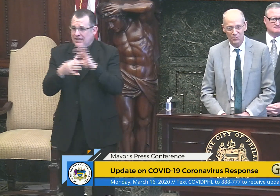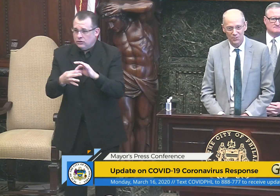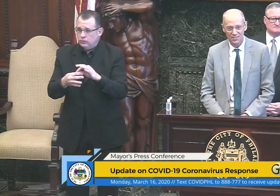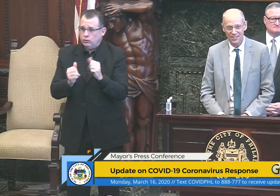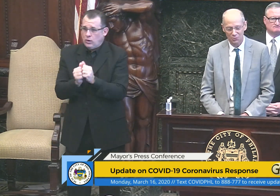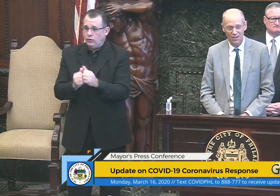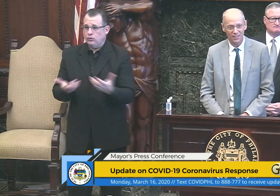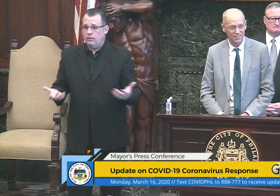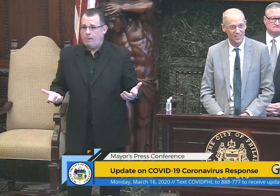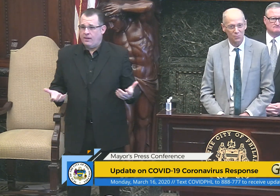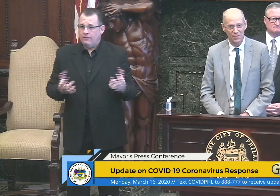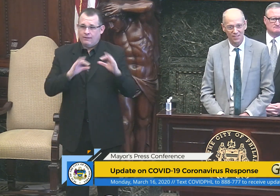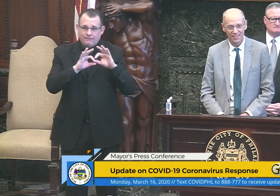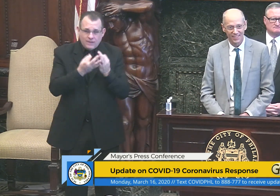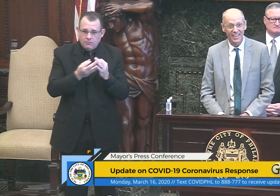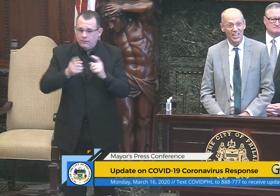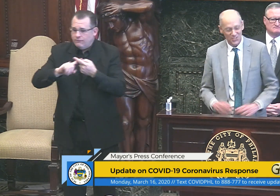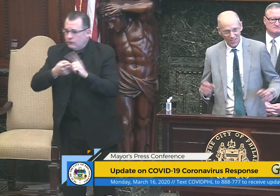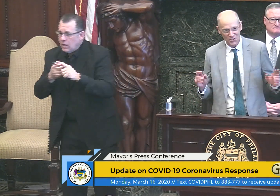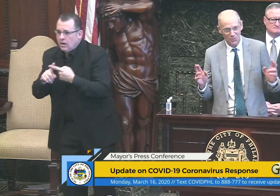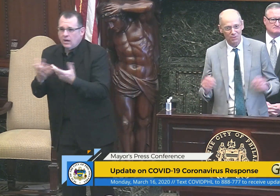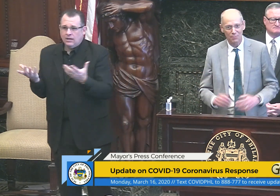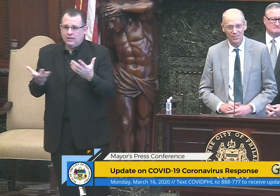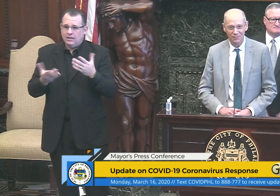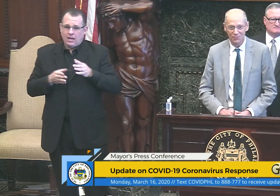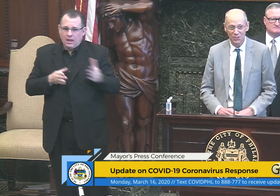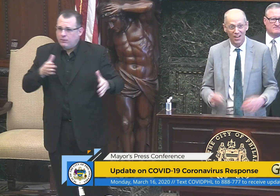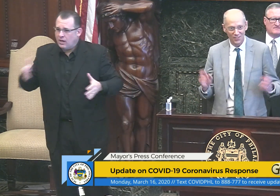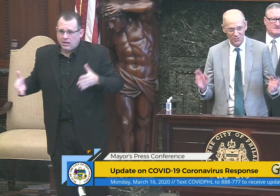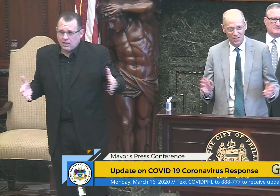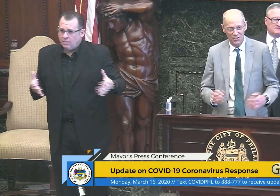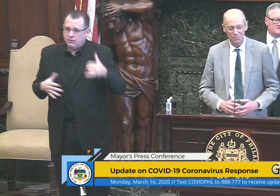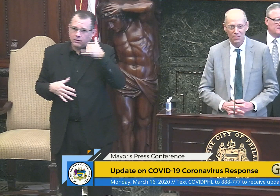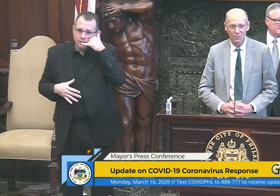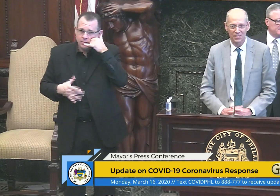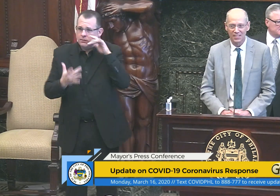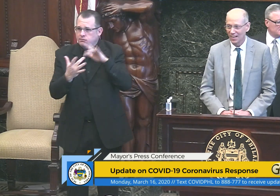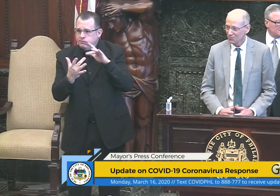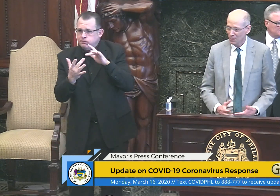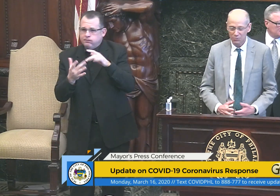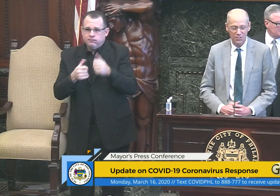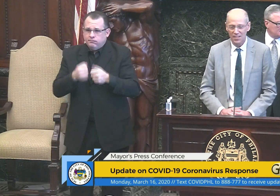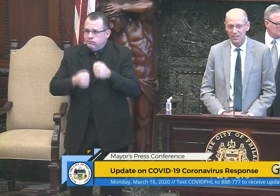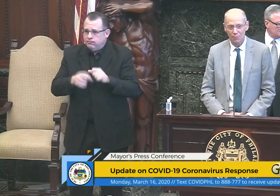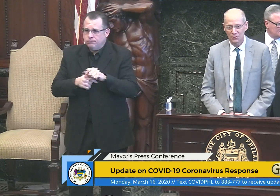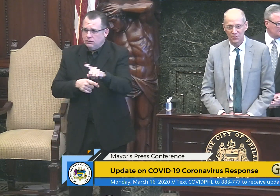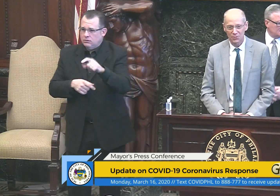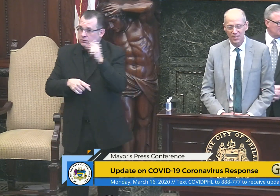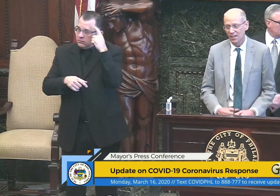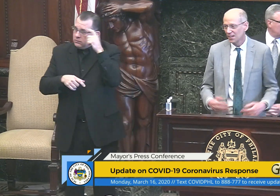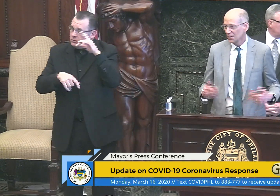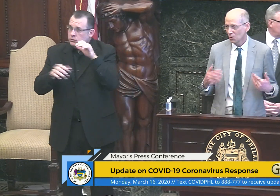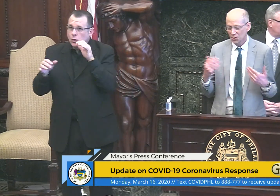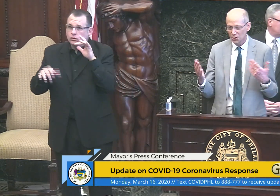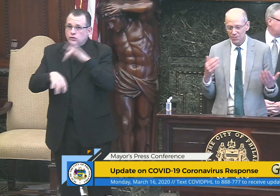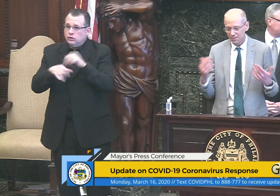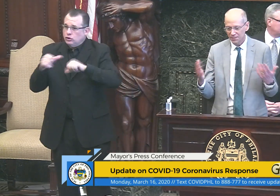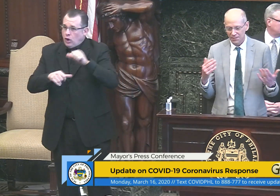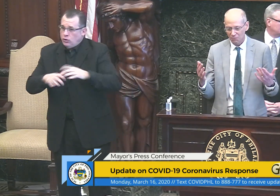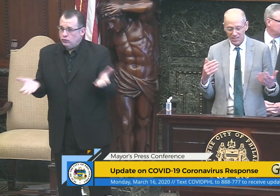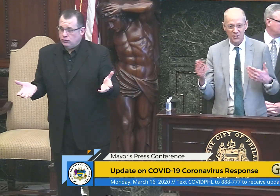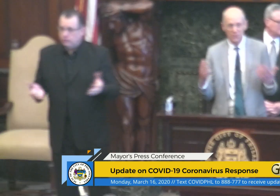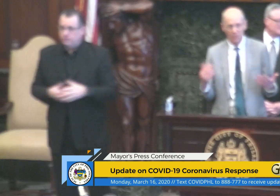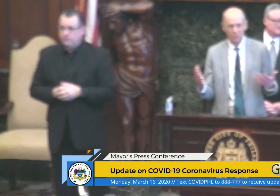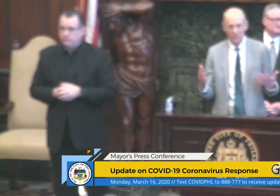lot of opportunities electronically these days to be in touch with people, even if you're not touching people. And people should take that opportunity to do that. You know,